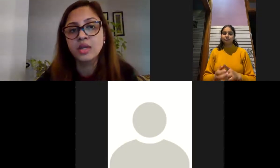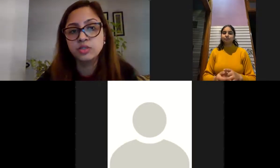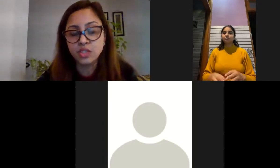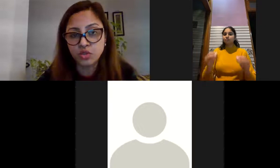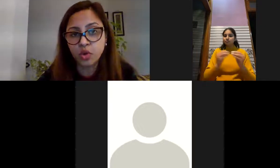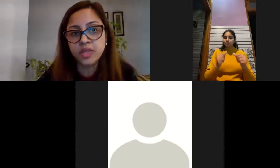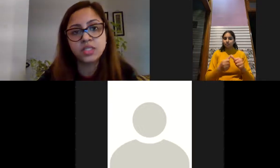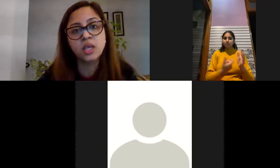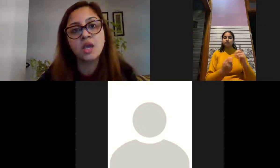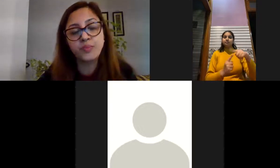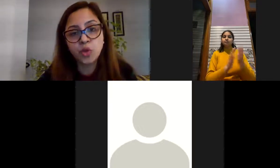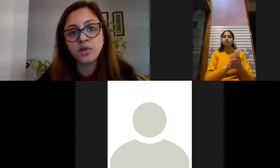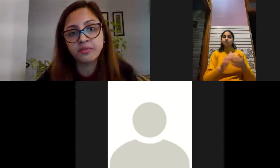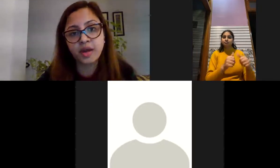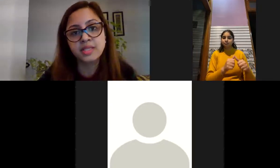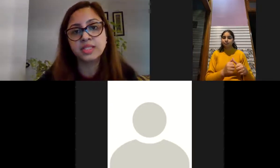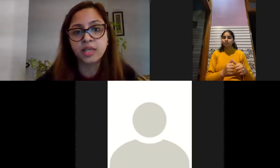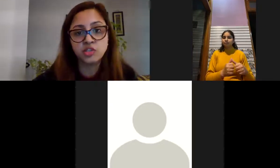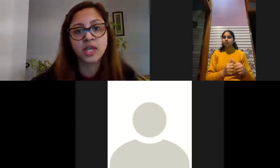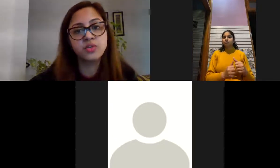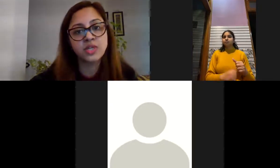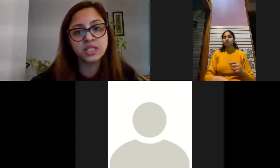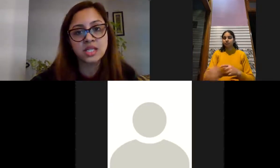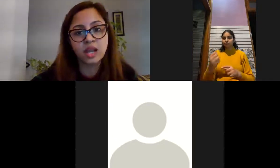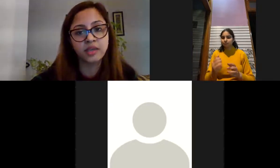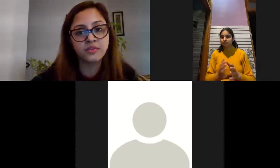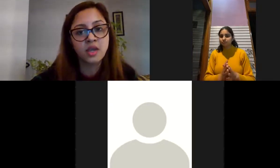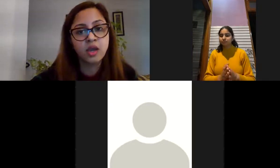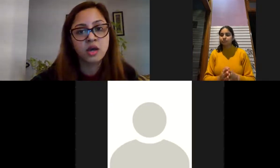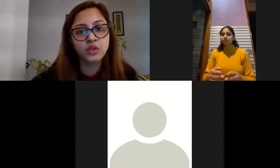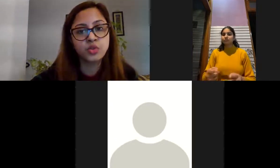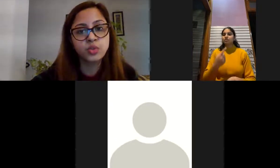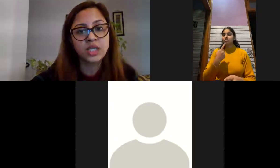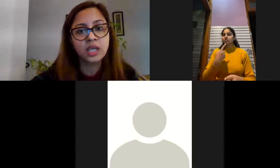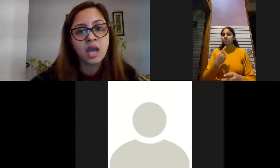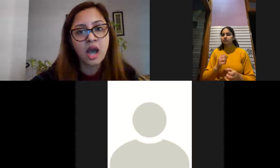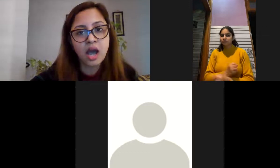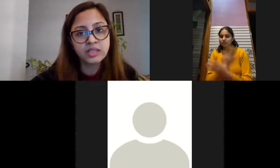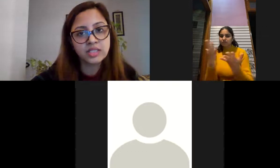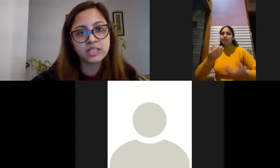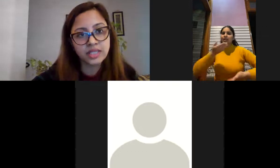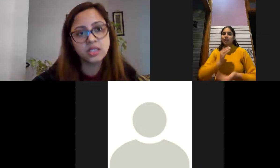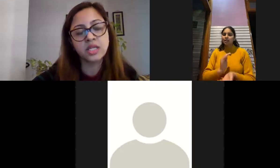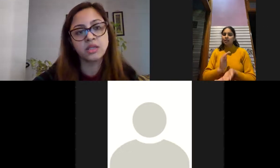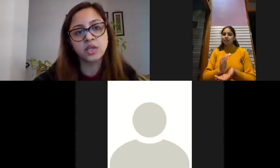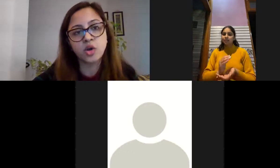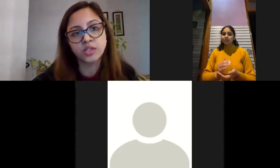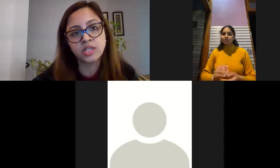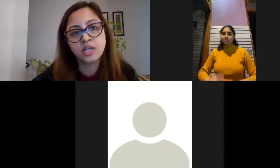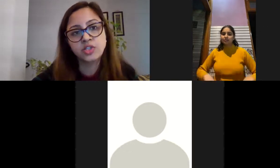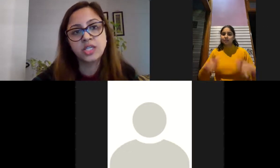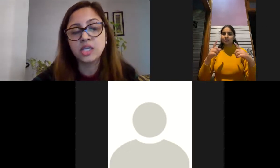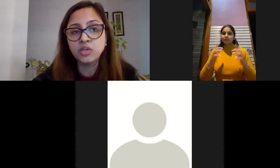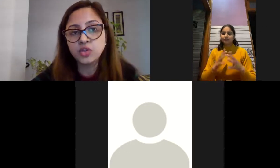too destroys, purifies, and generates life through the unsettling